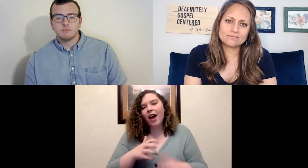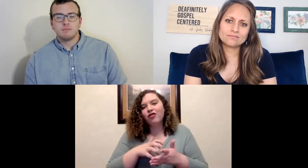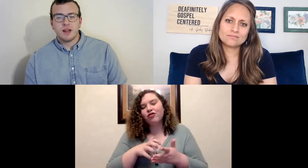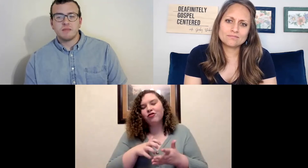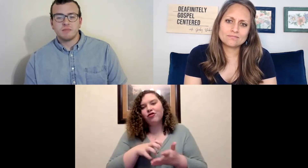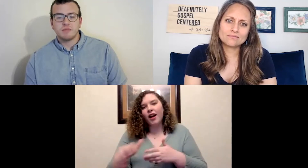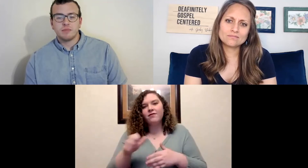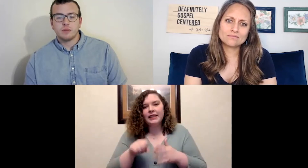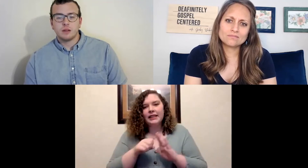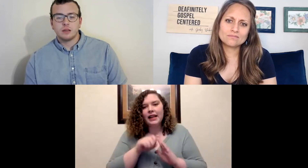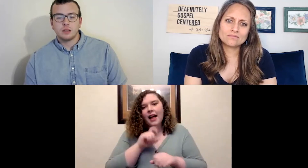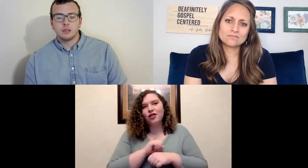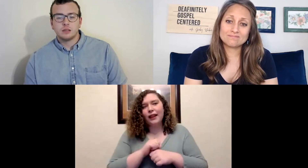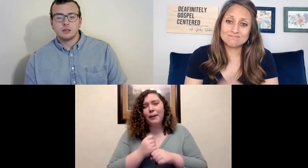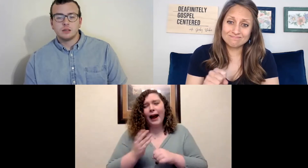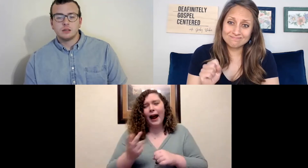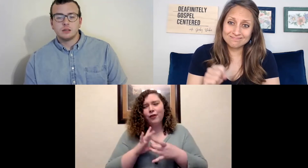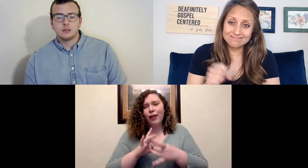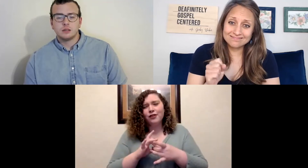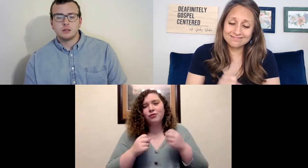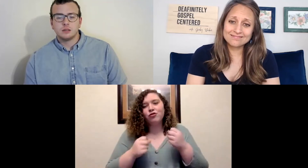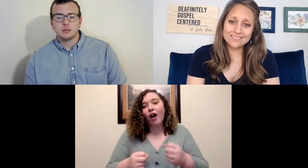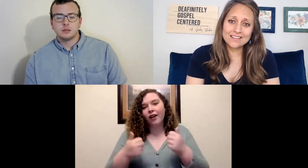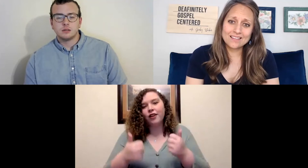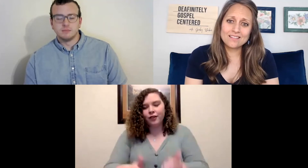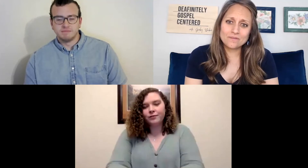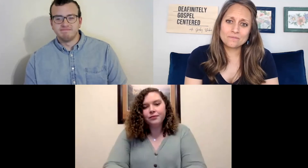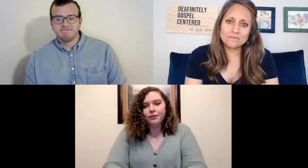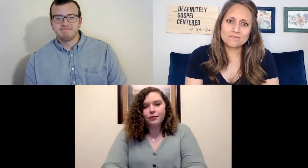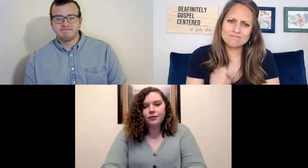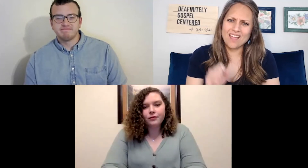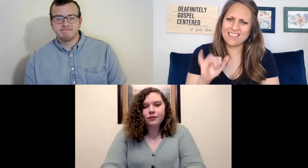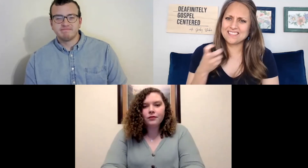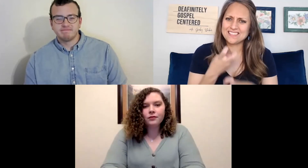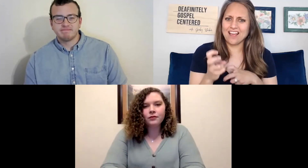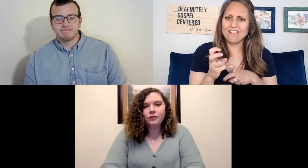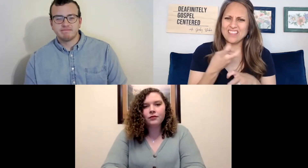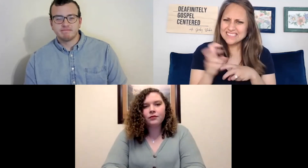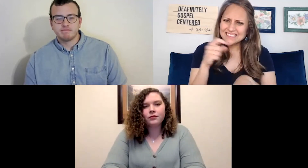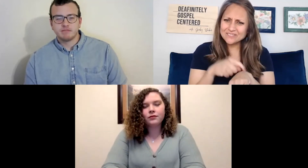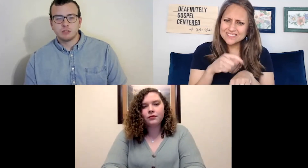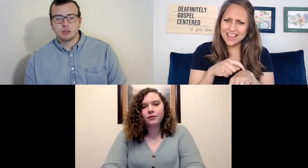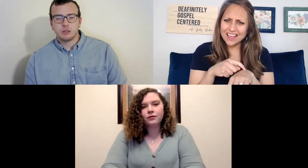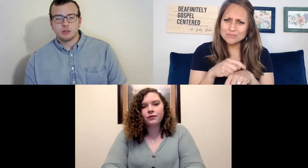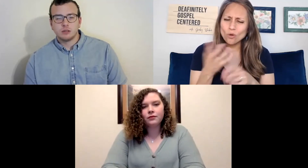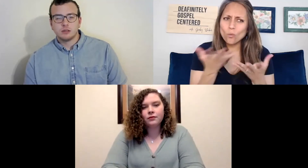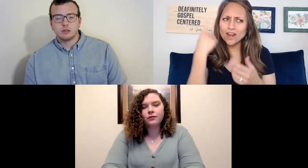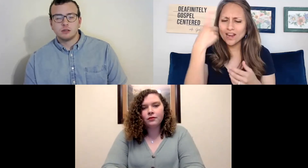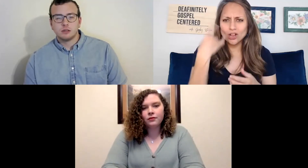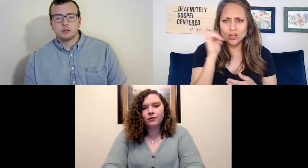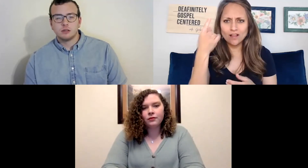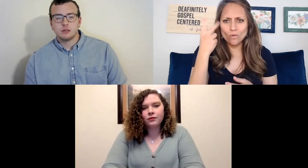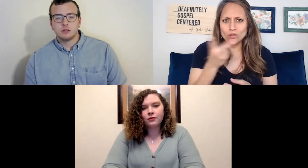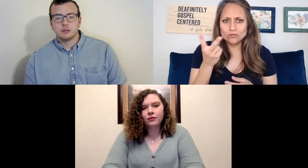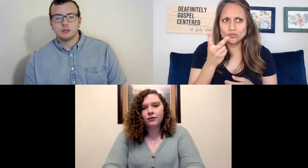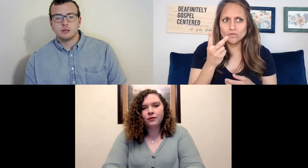honestly. So, yeah, that was probably the roughest season. But it actually did make our relationship stronger. That is a tough thing to